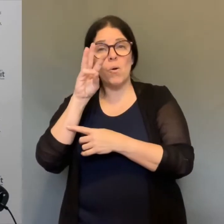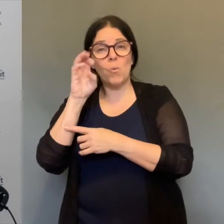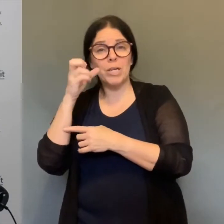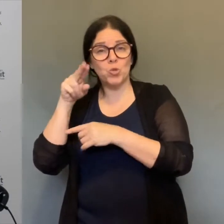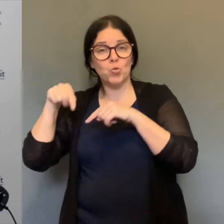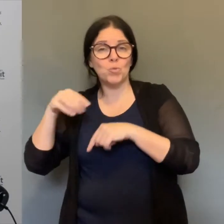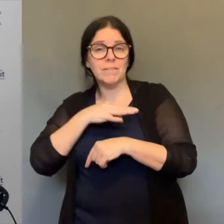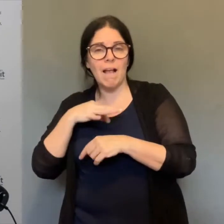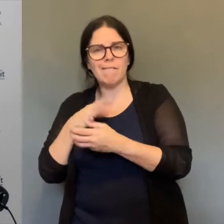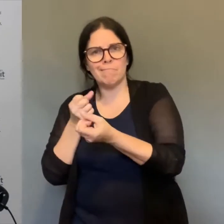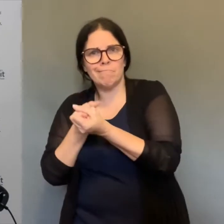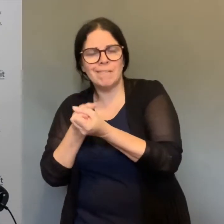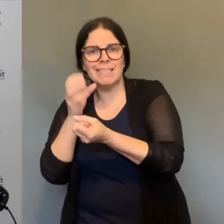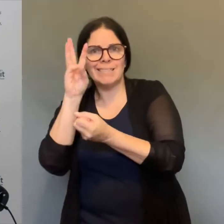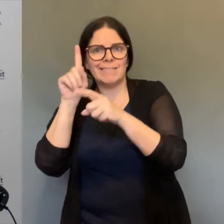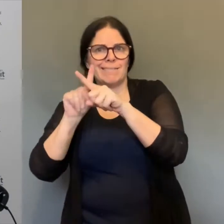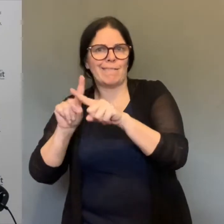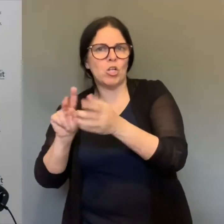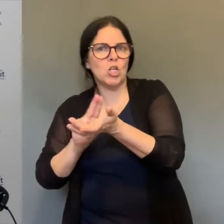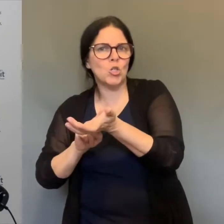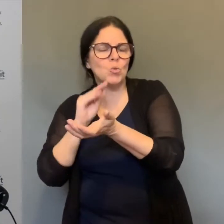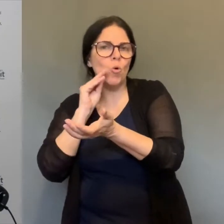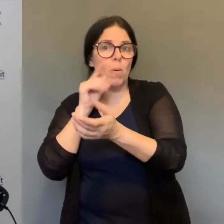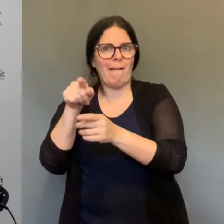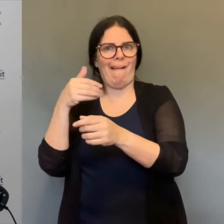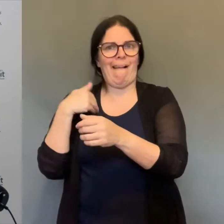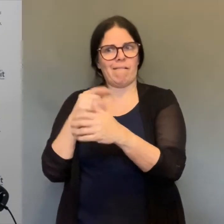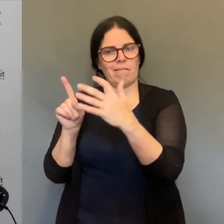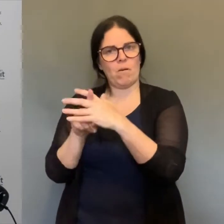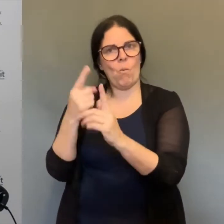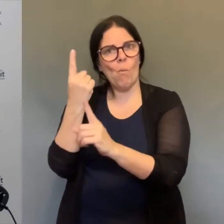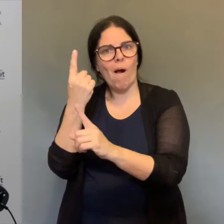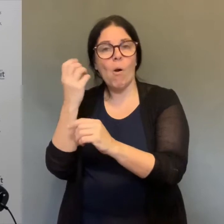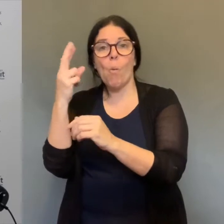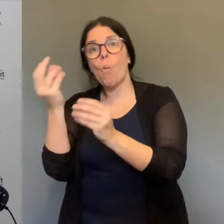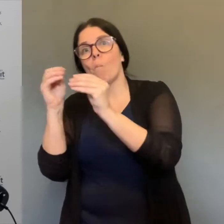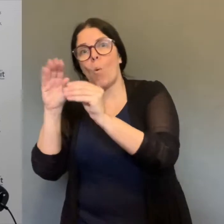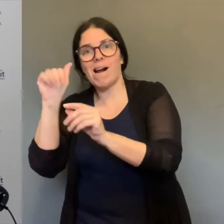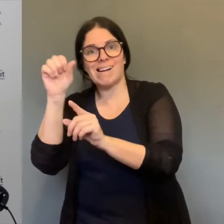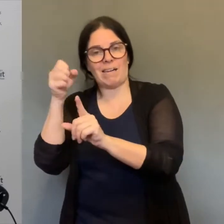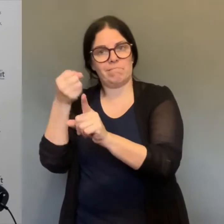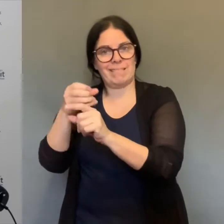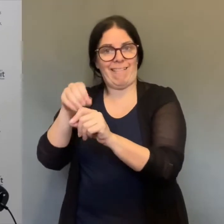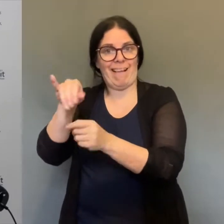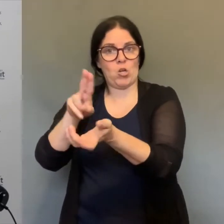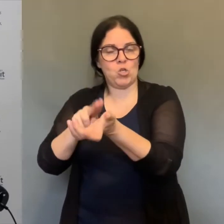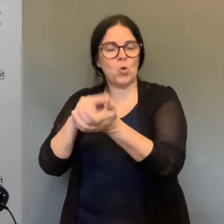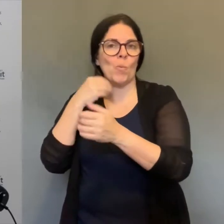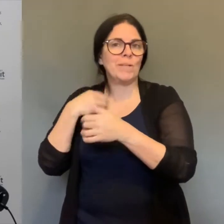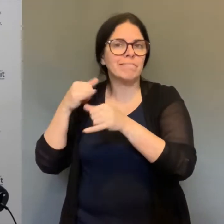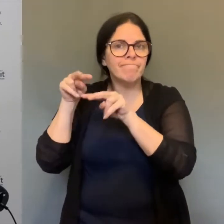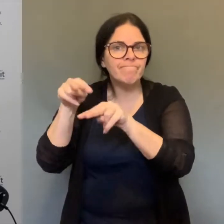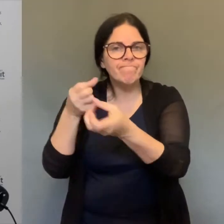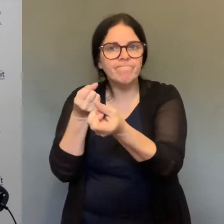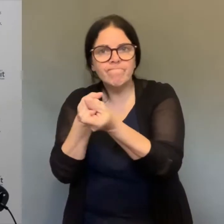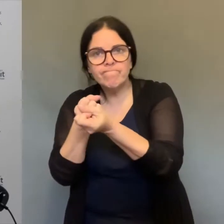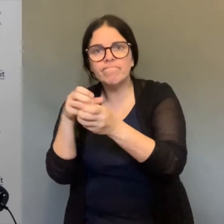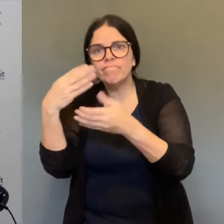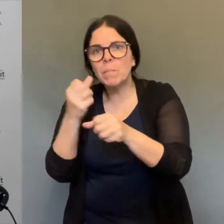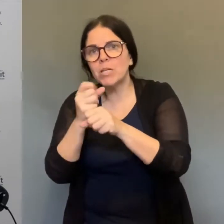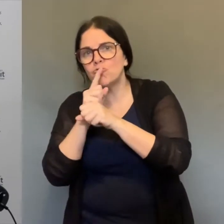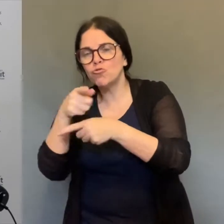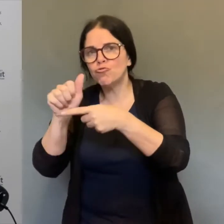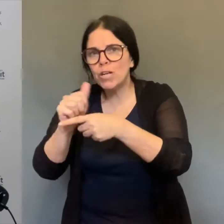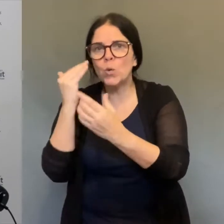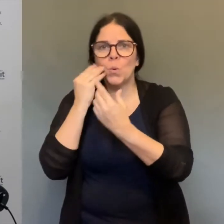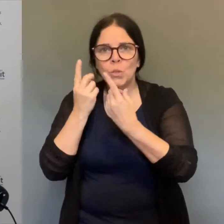assessment. Symptoms include fever, cough, difficulty breathing. However, other symptoms may be present,